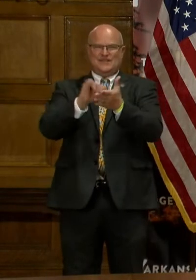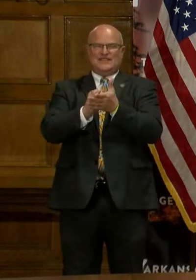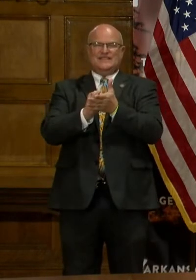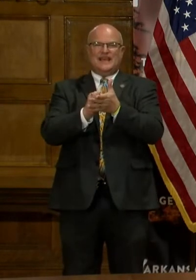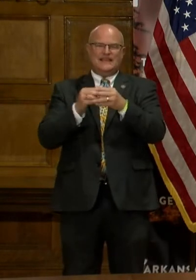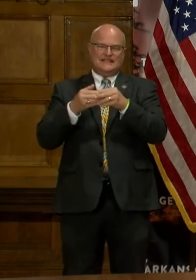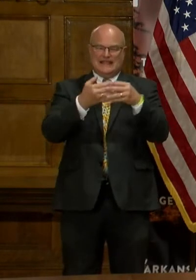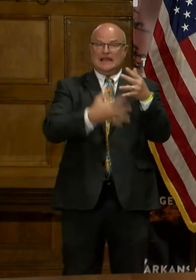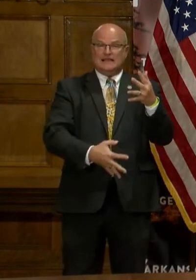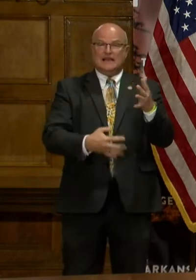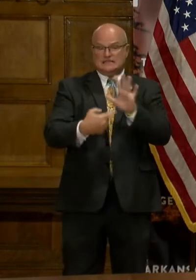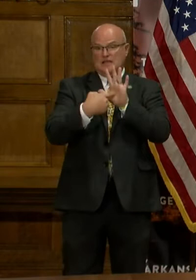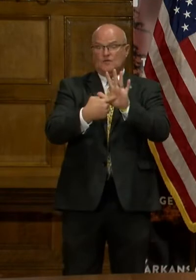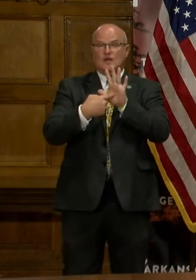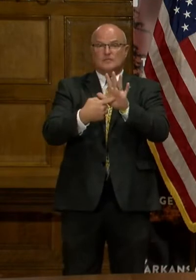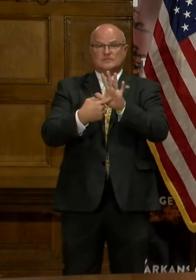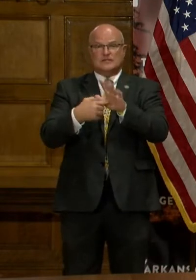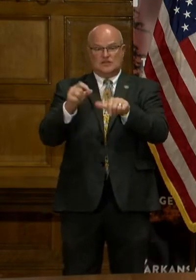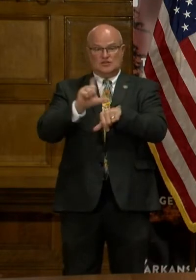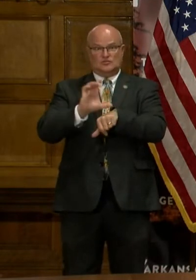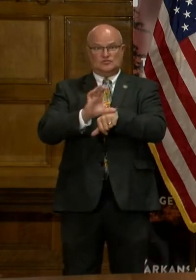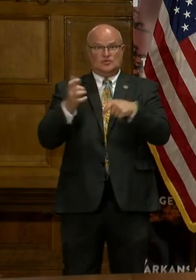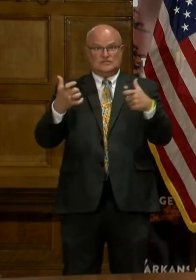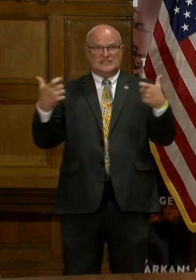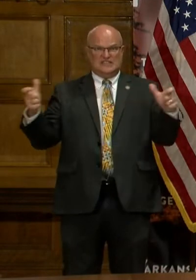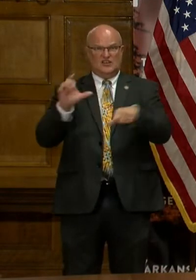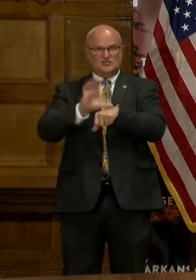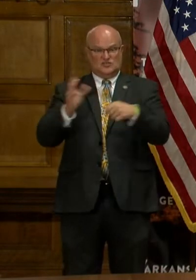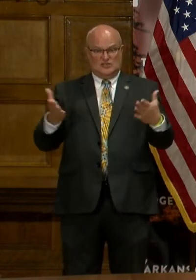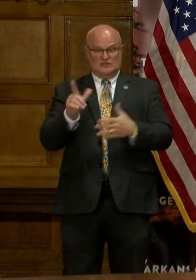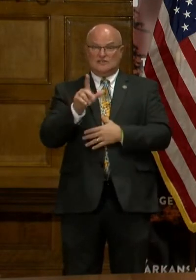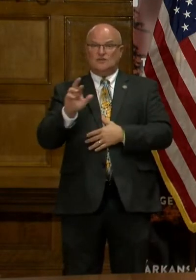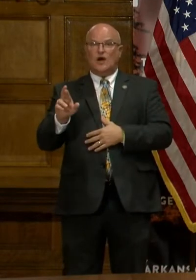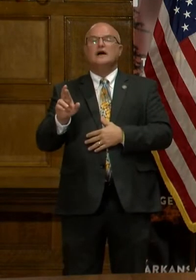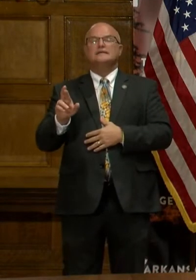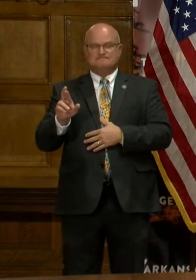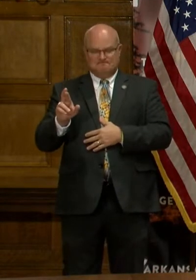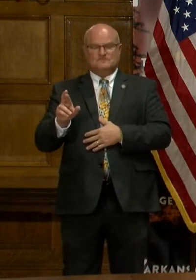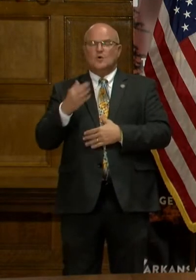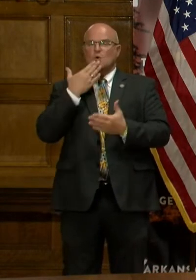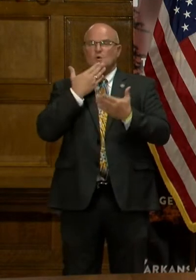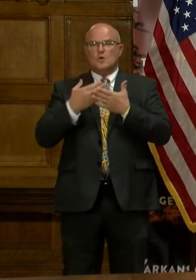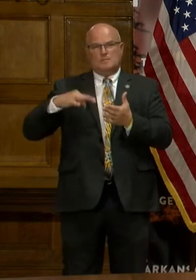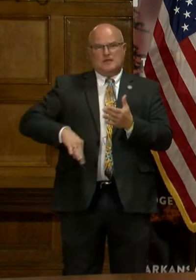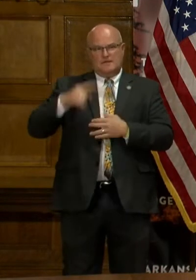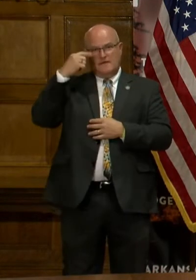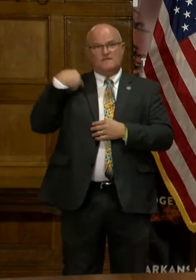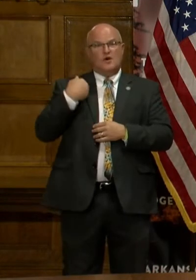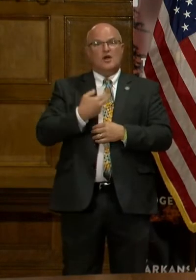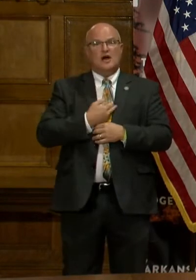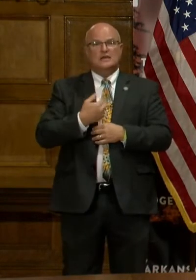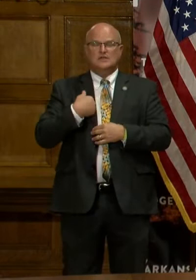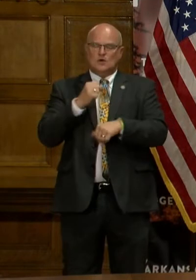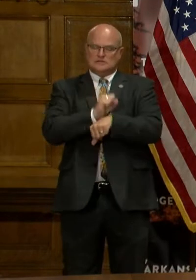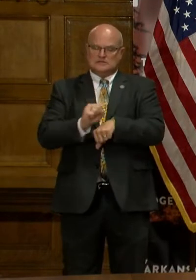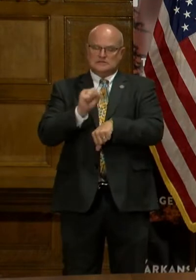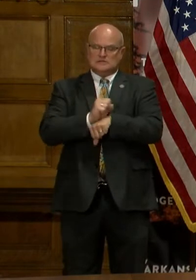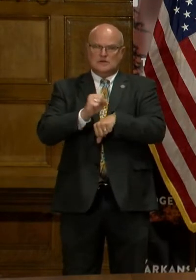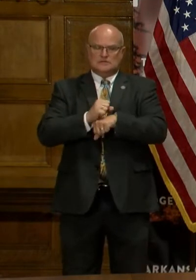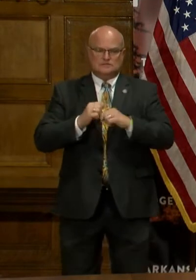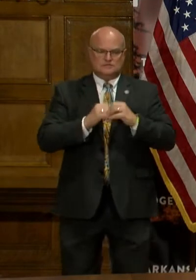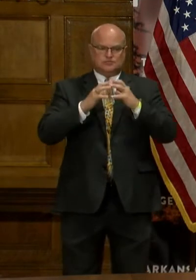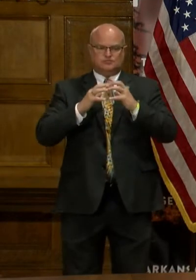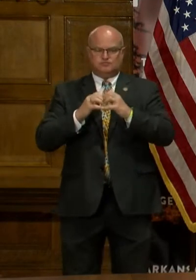And representing a large church here in Little Rock, I can say that that has been of great benefit to us. We have worked hard to